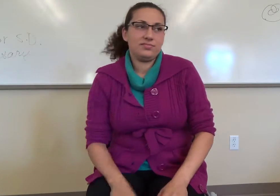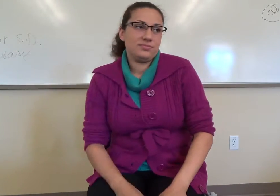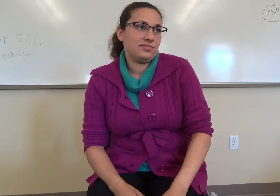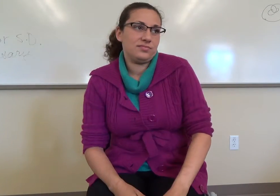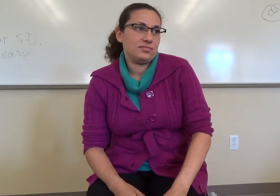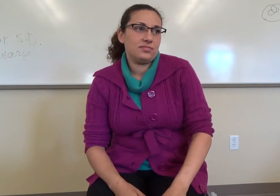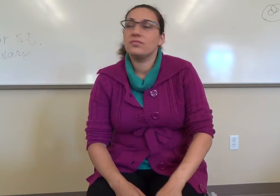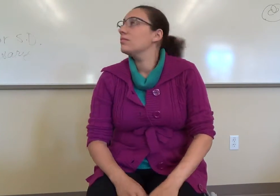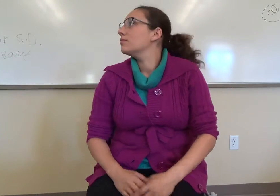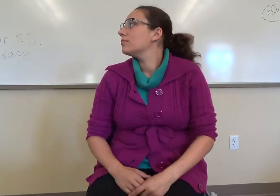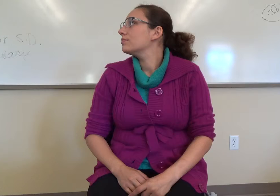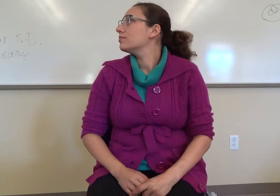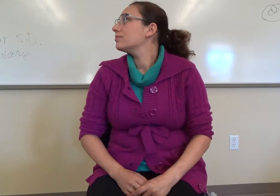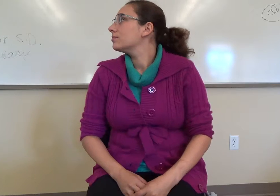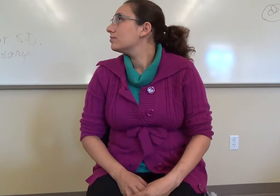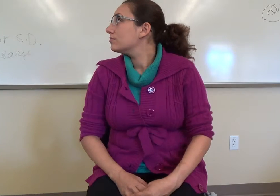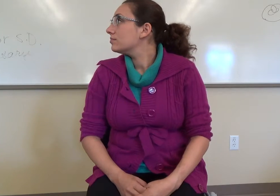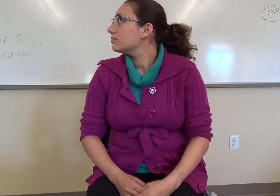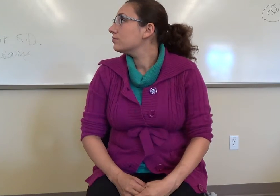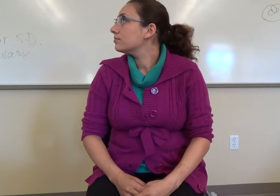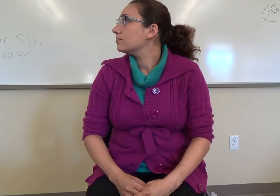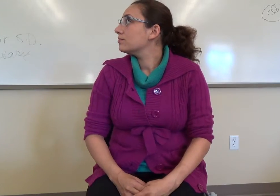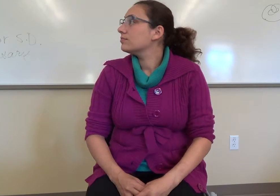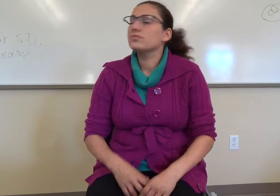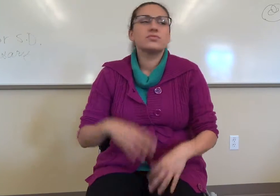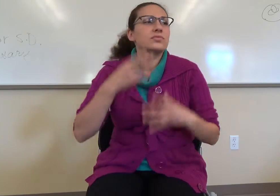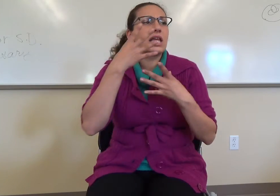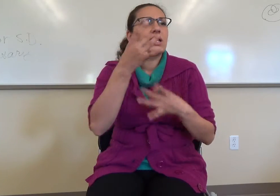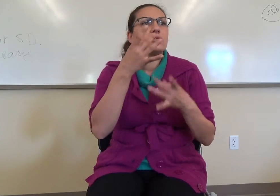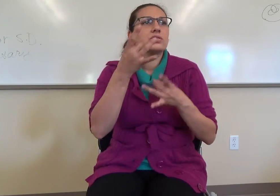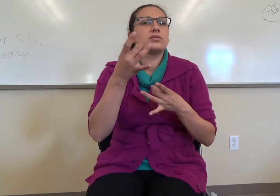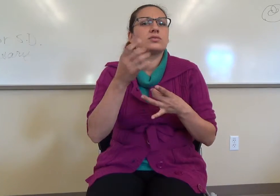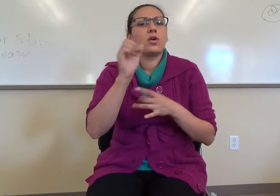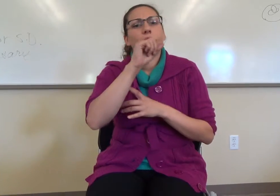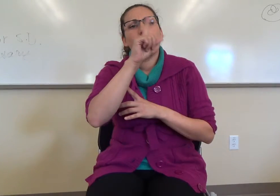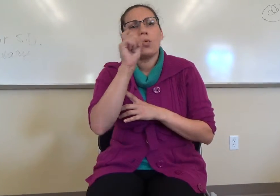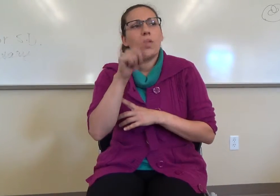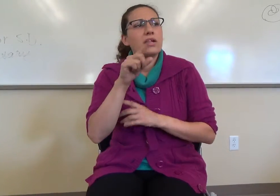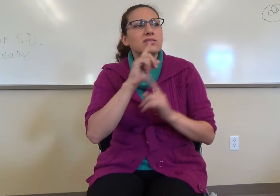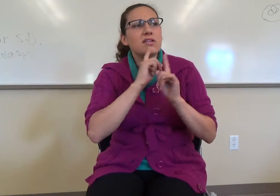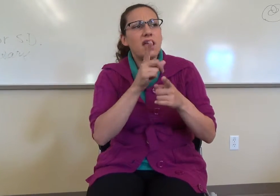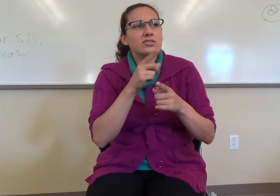here's the interesting thing about this. Which question does this answer?